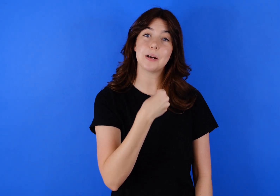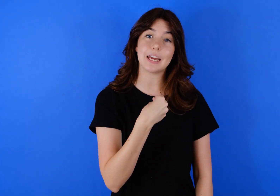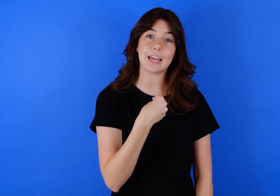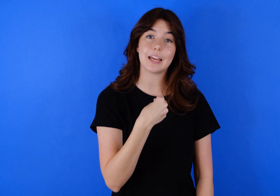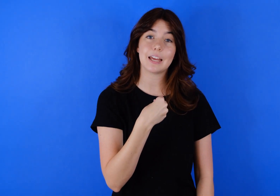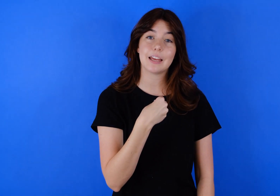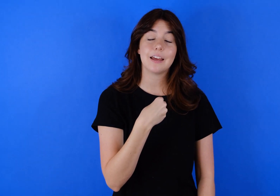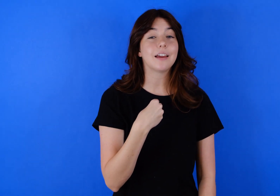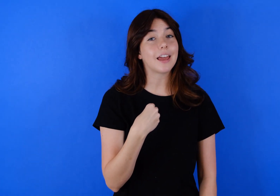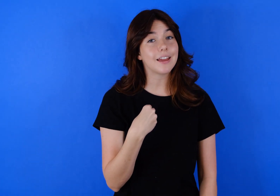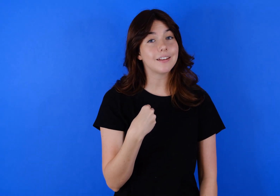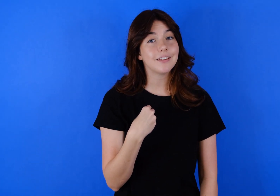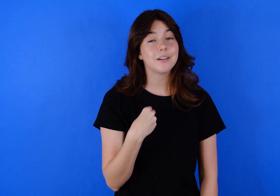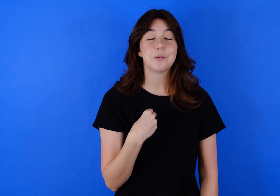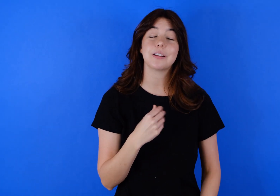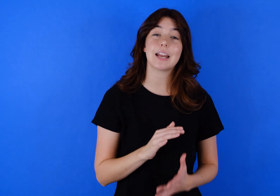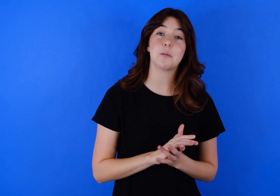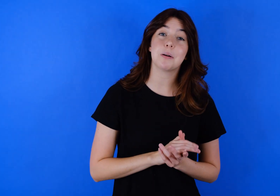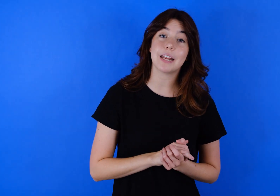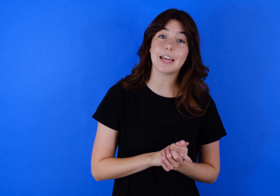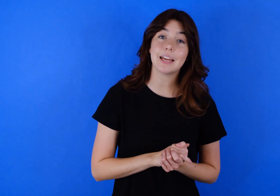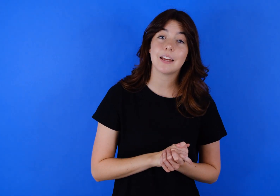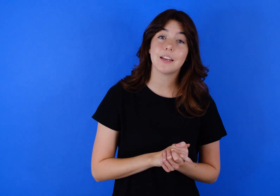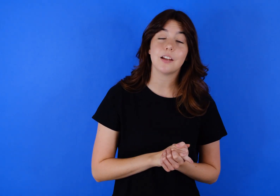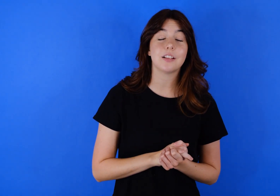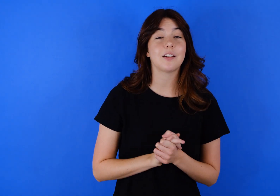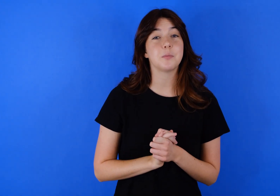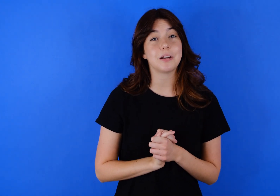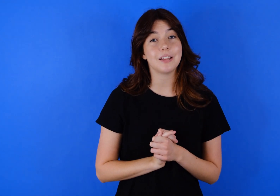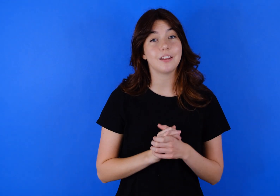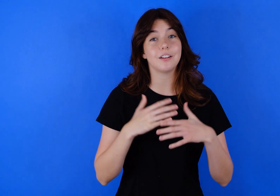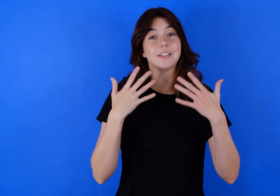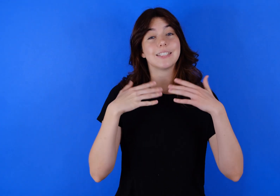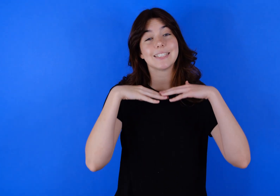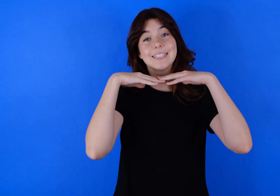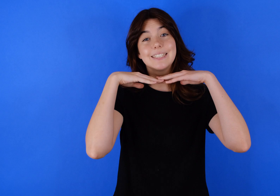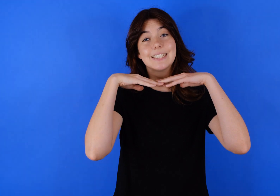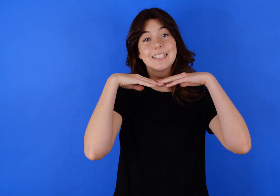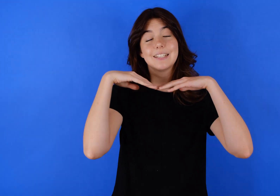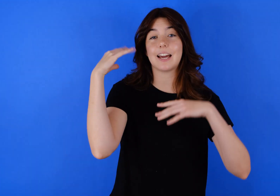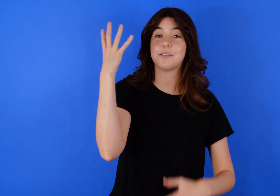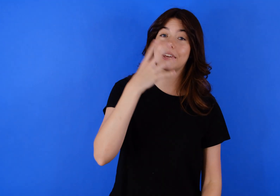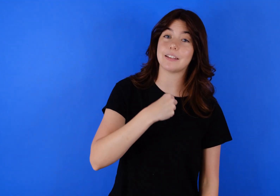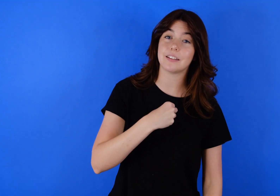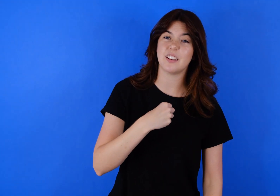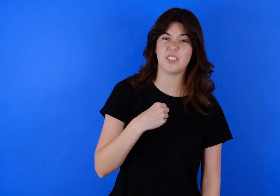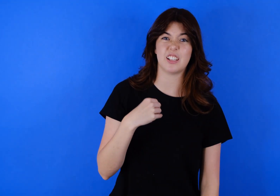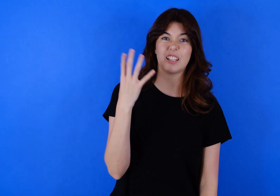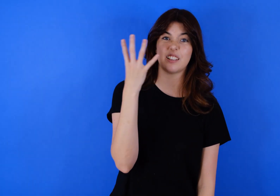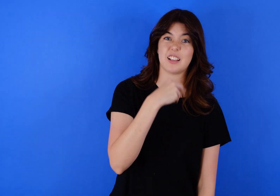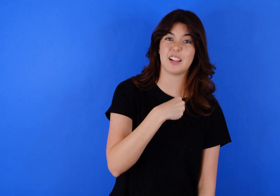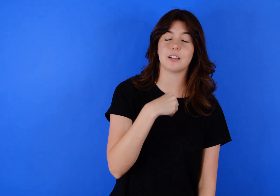pretty. Again, when you're saying pretty, you should have a pretty little ding kind of face. You don't want to look like this.